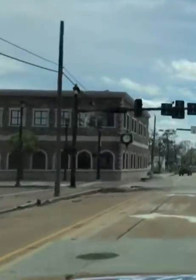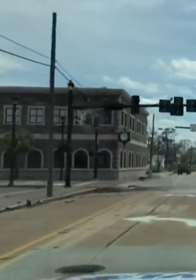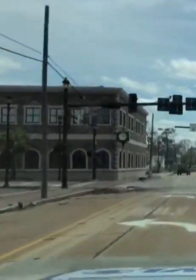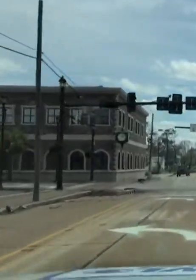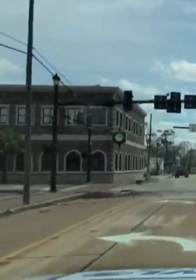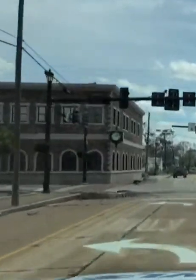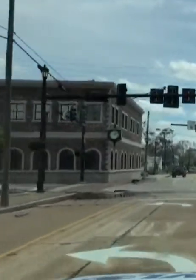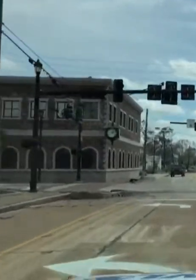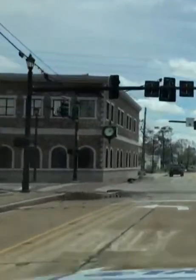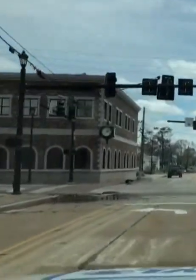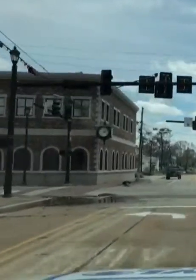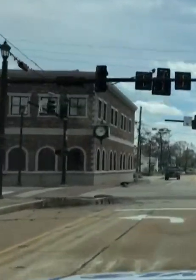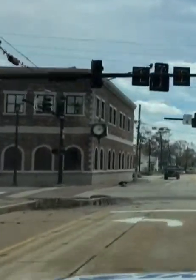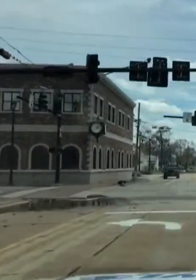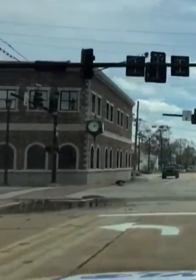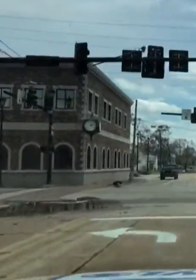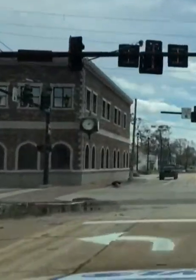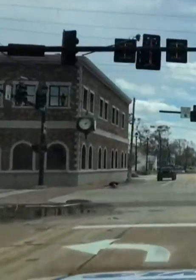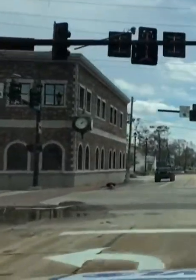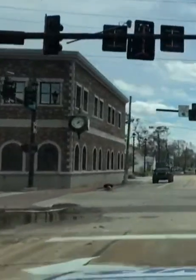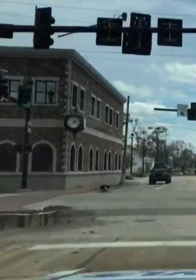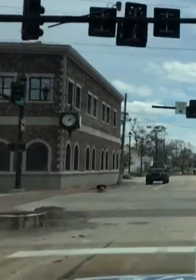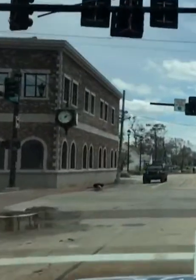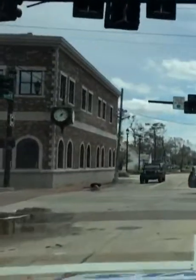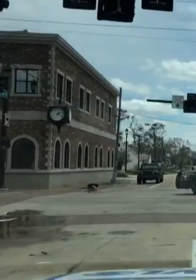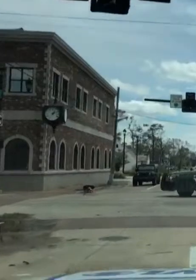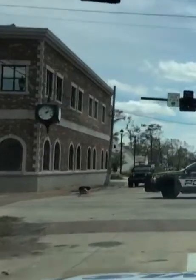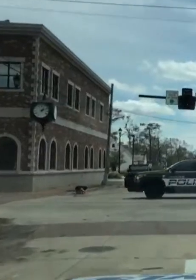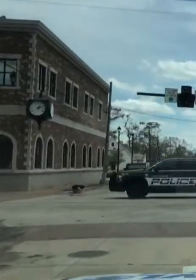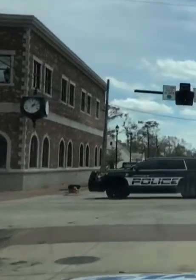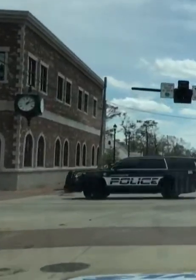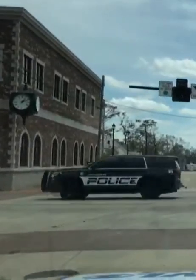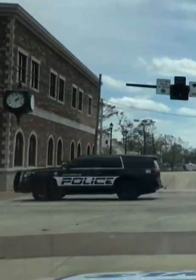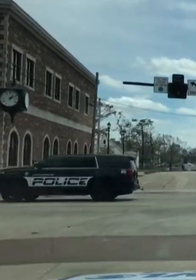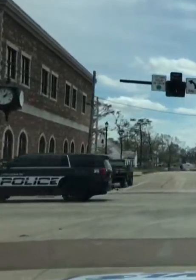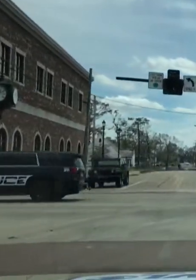Truck stop burrito. Sure. Ham sandwich for me.